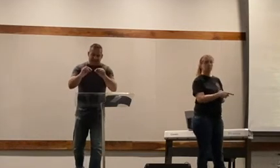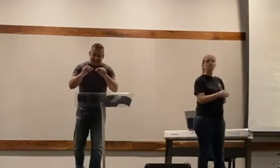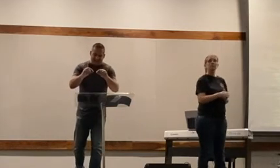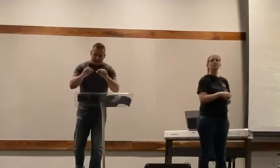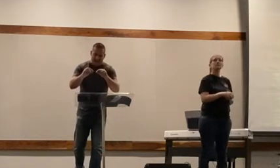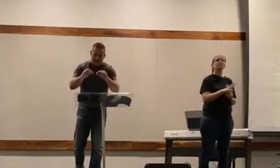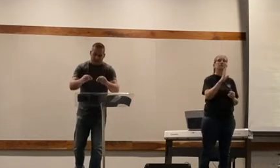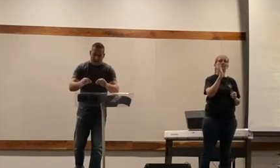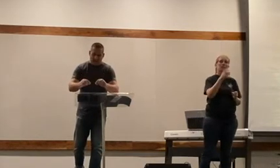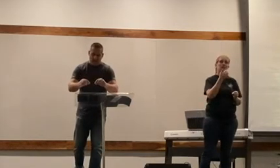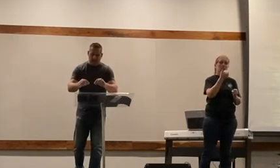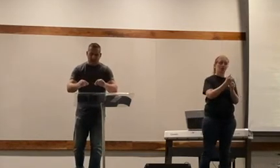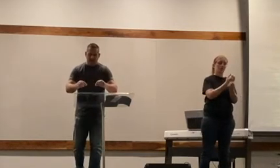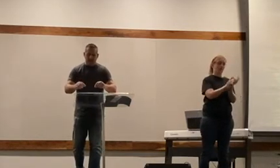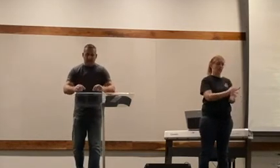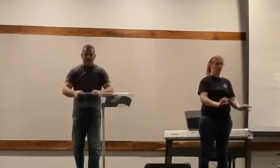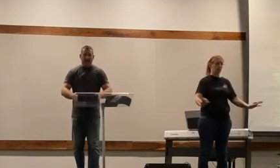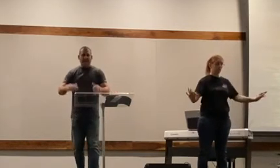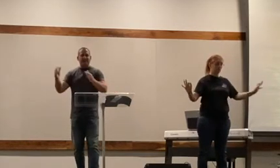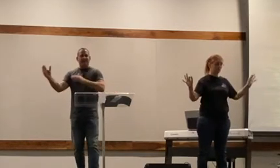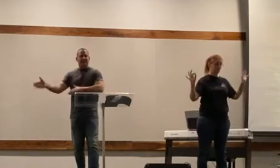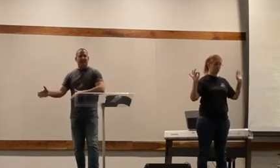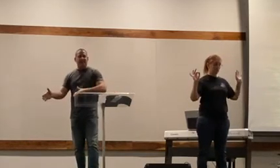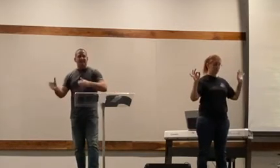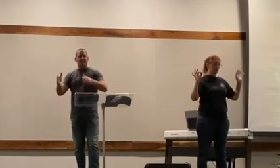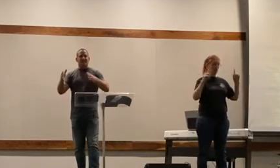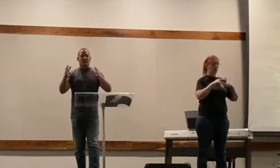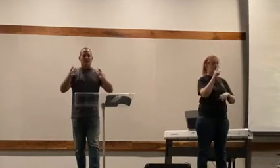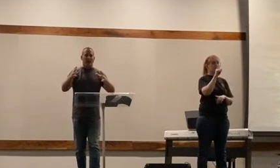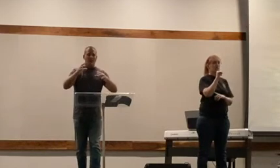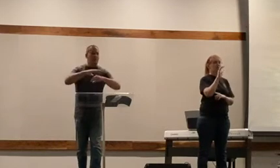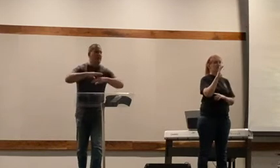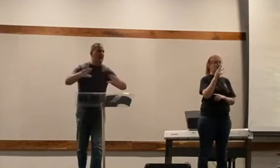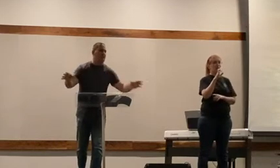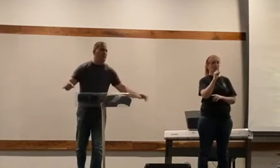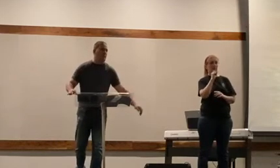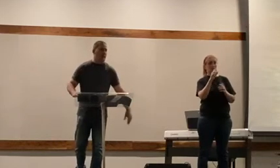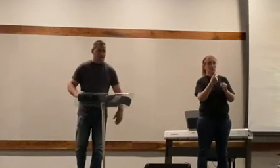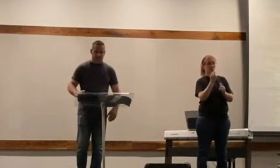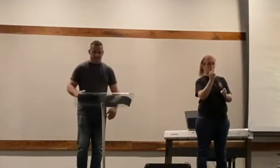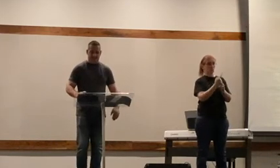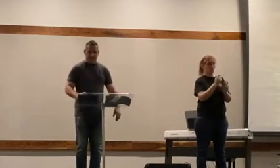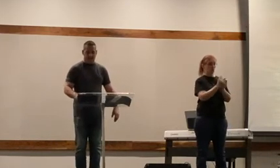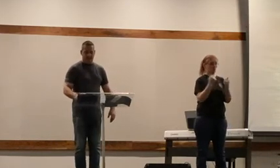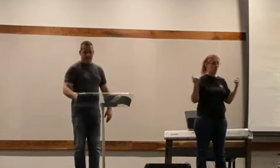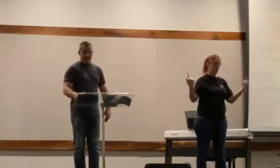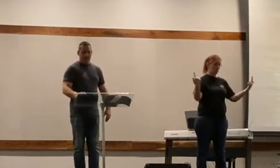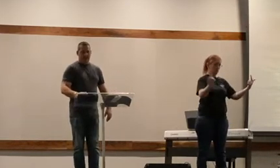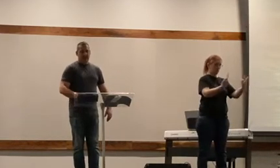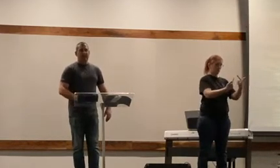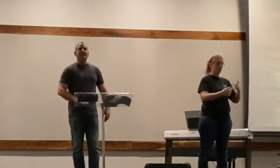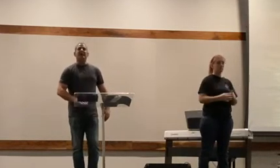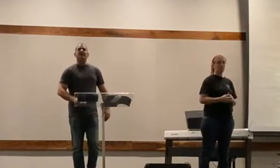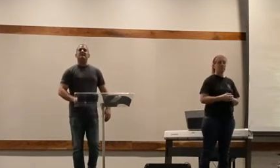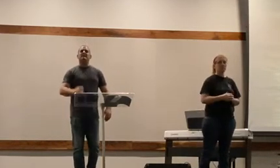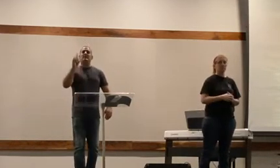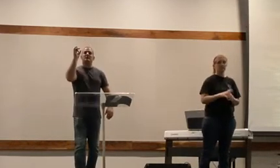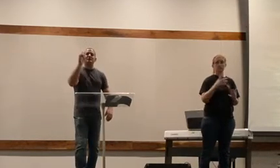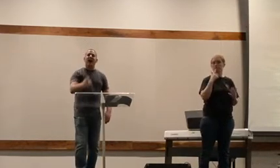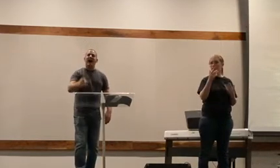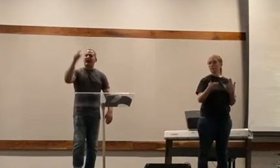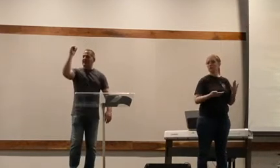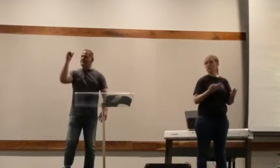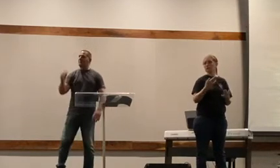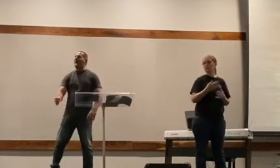Jesus set this man free, and then Zacchaeus makes it right with everyone. Can I tell you